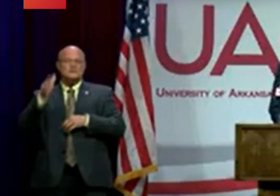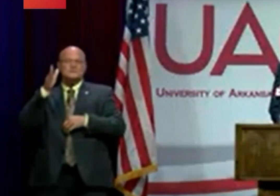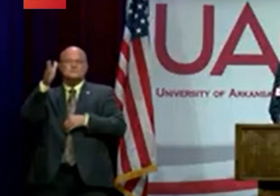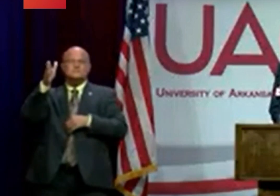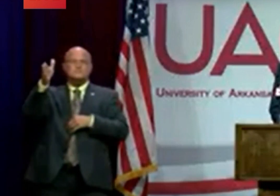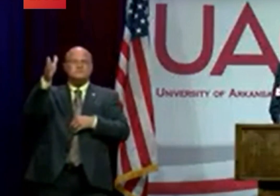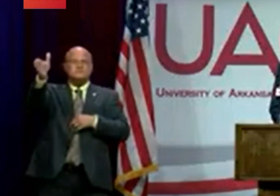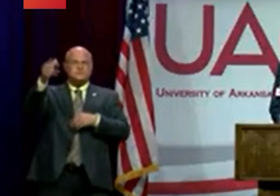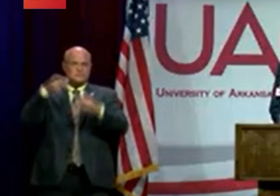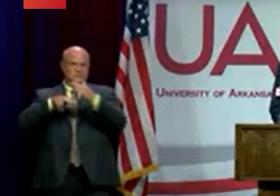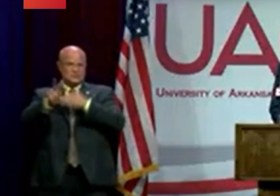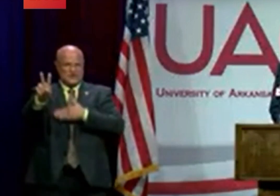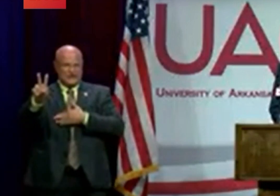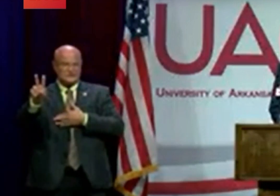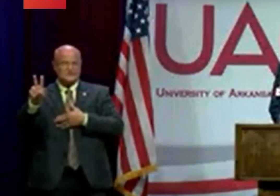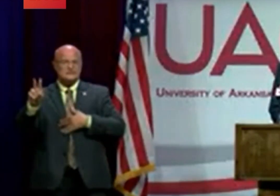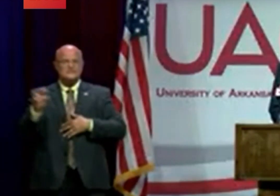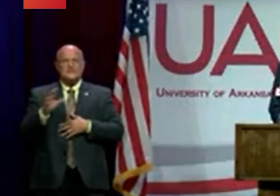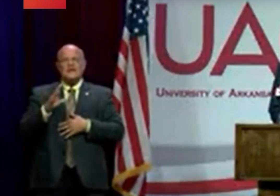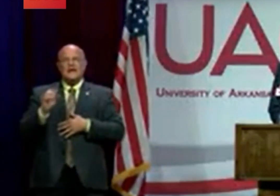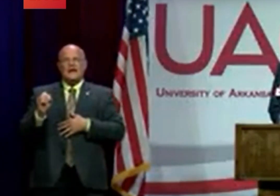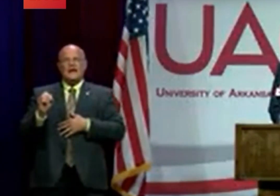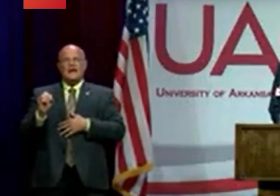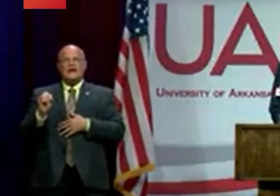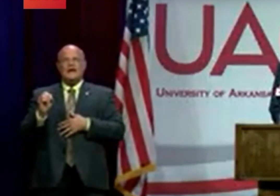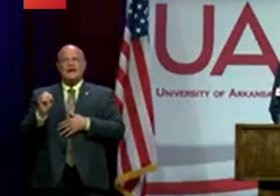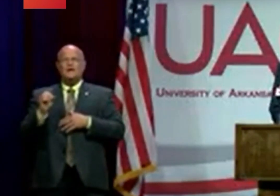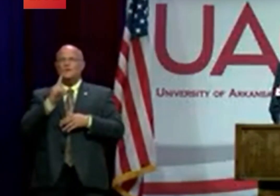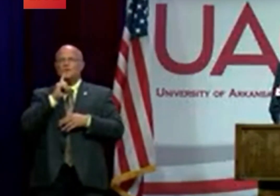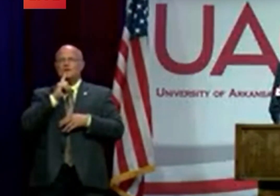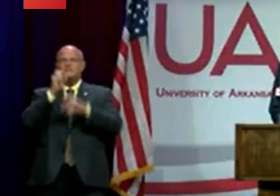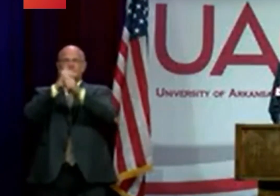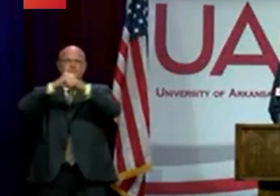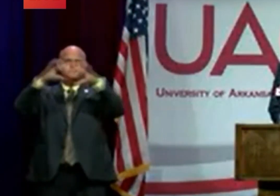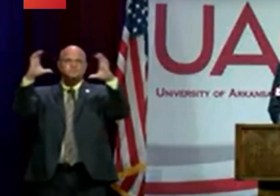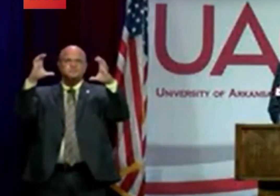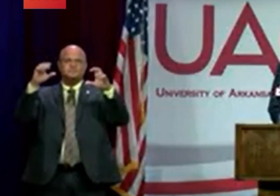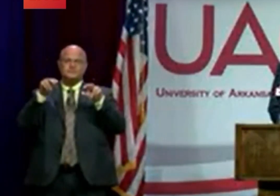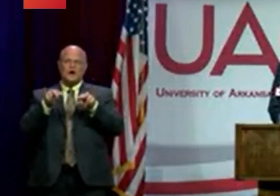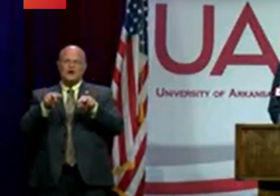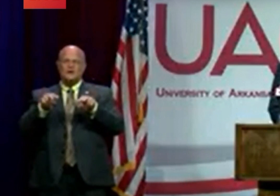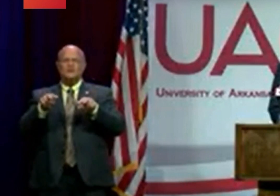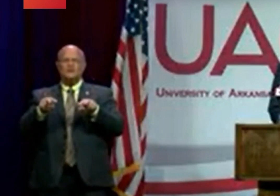long-term projections. And to put it in perspective, I looked at their June